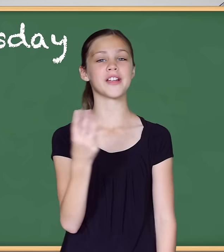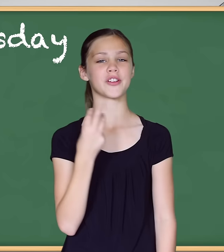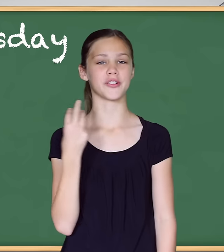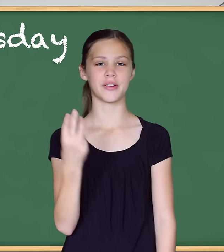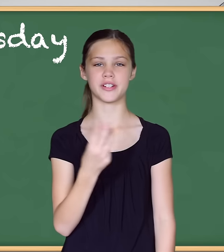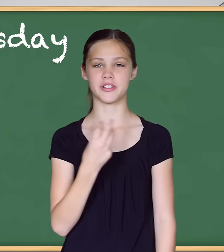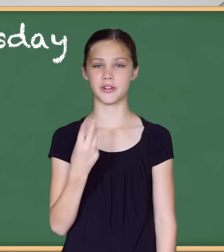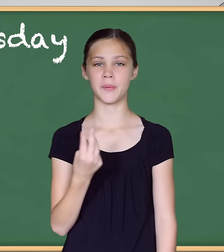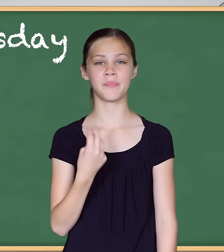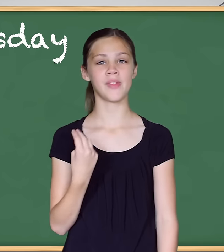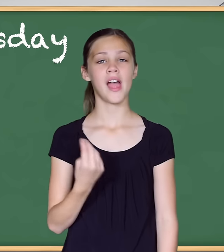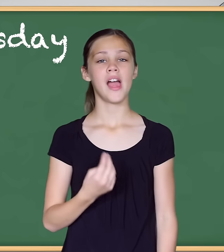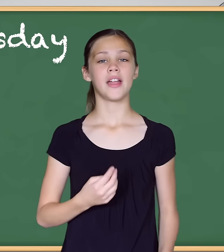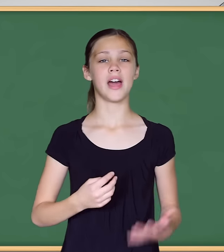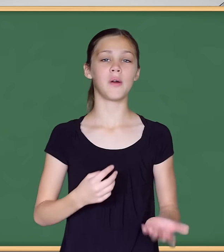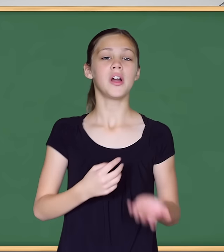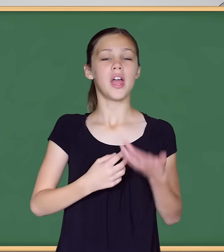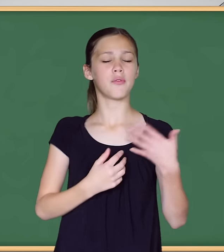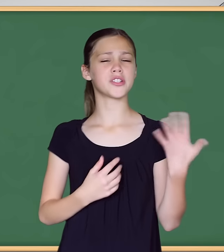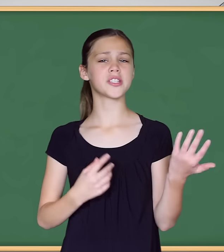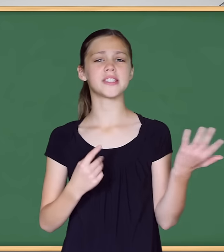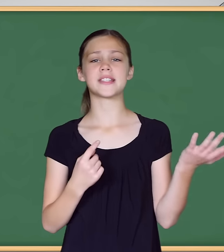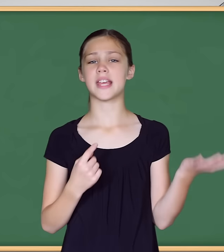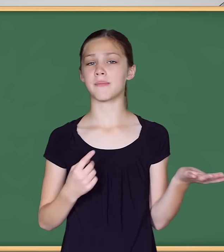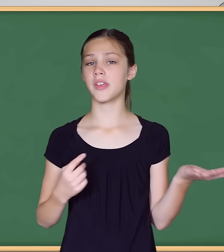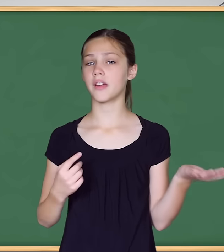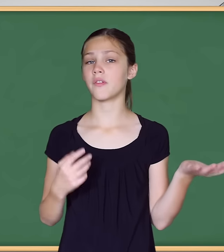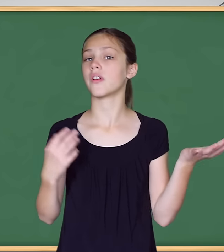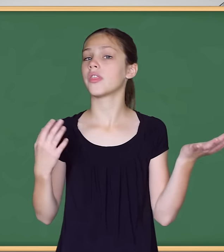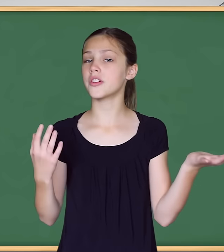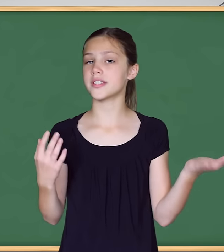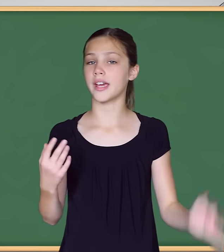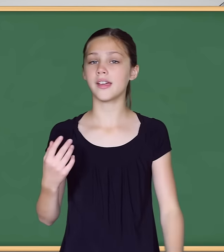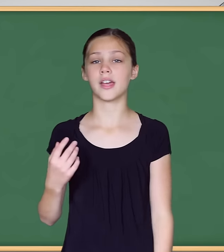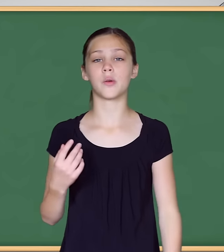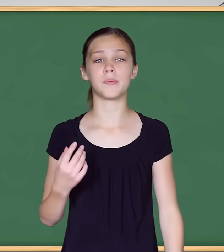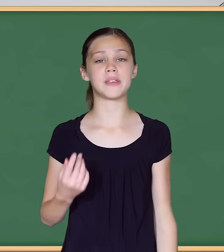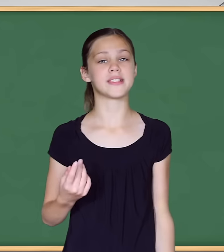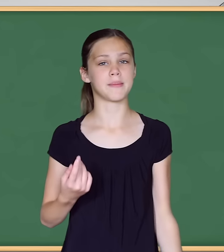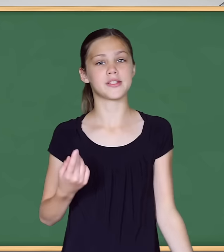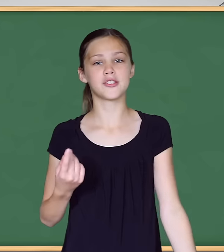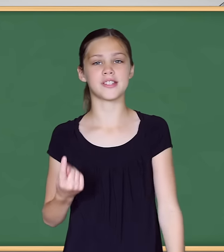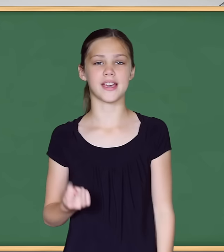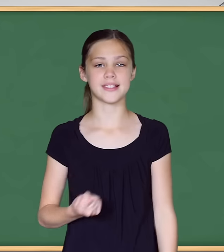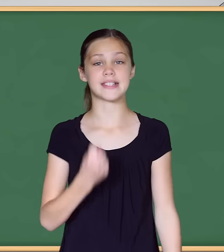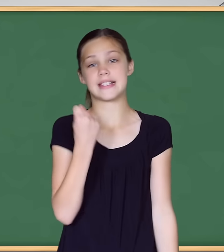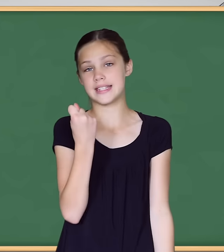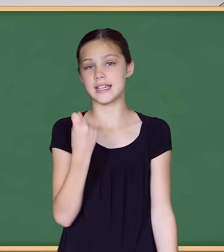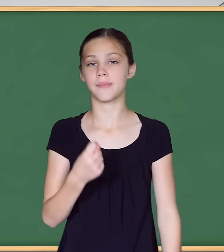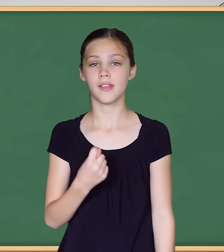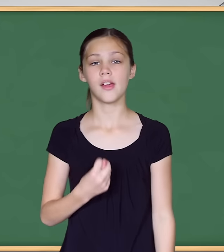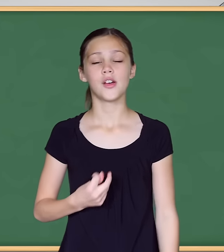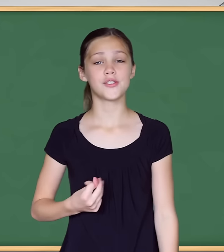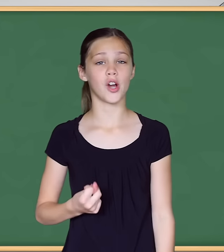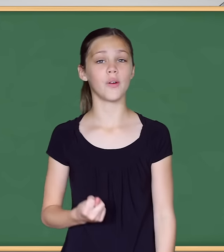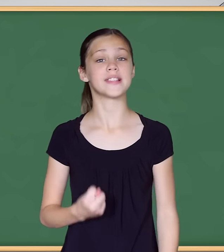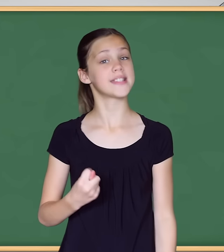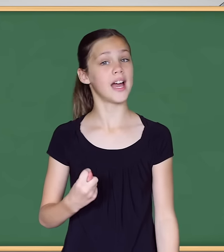and turn it around in a circle. Now if we just did the same thing for Thursday it would be the same as Tuesday since it's T. So instead